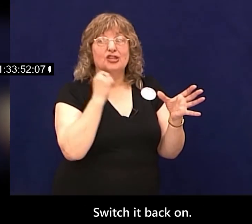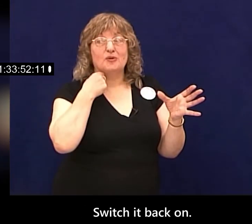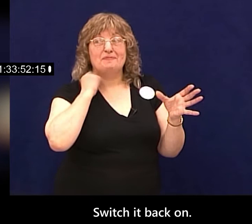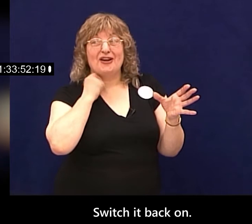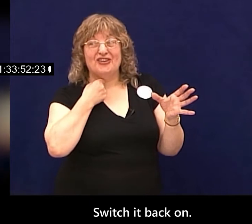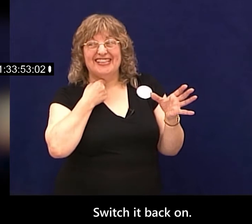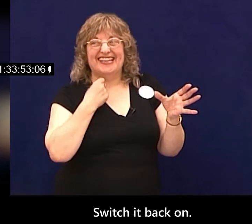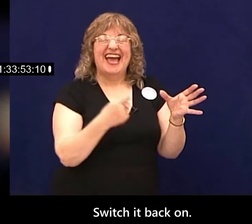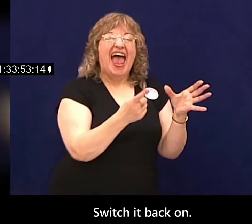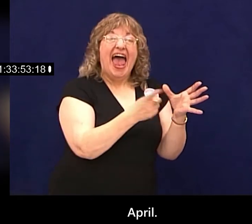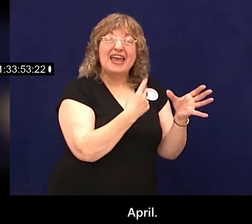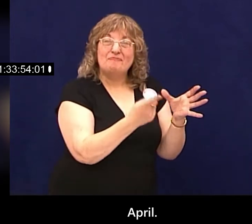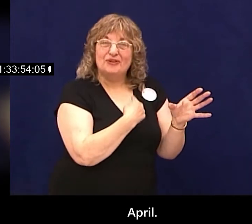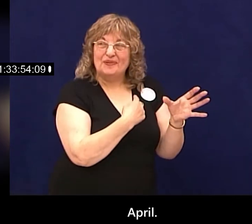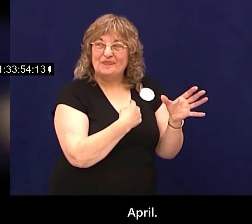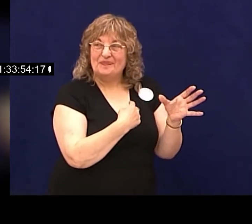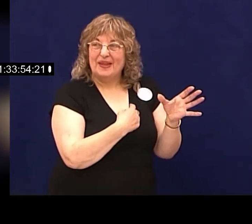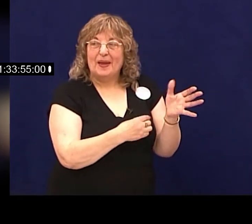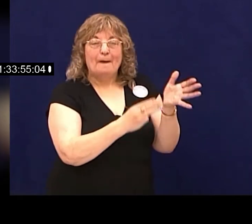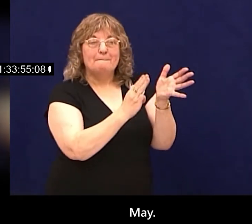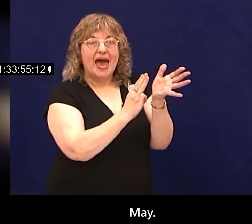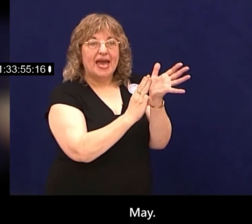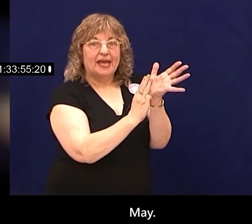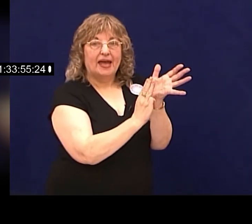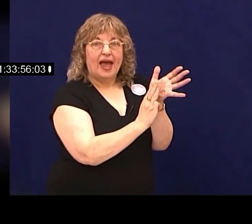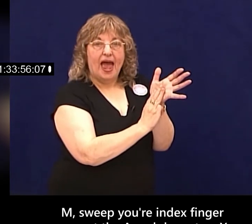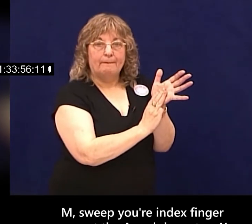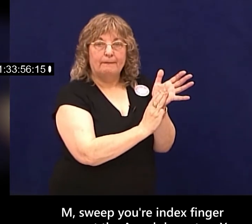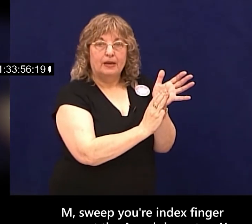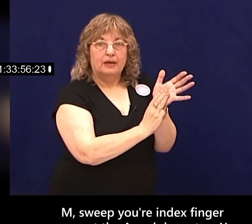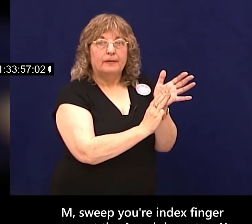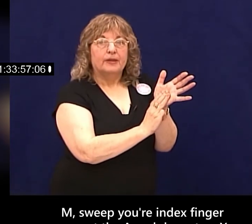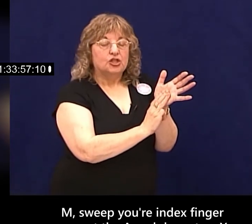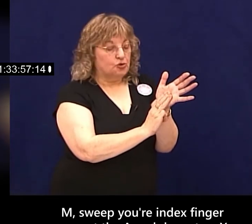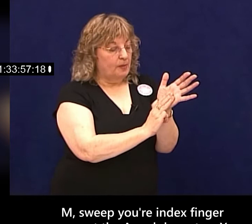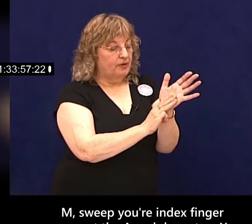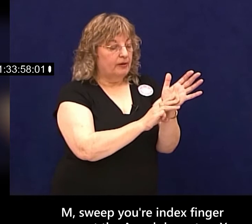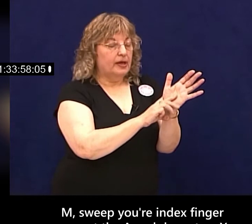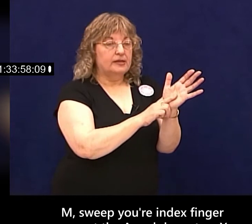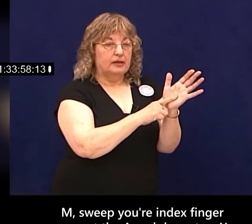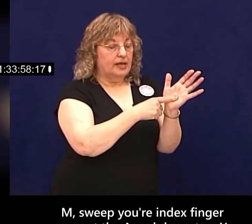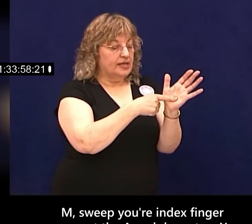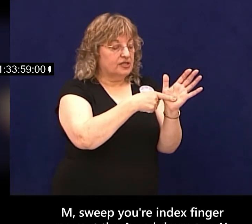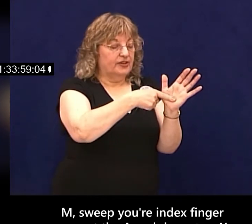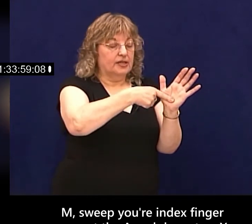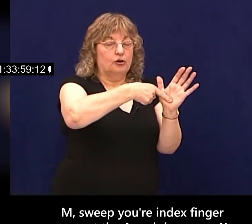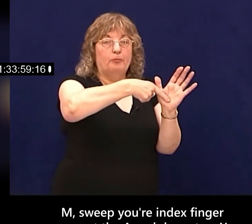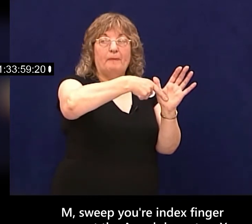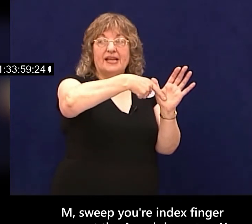switch it back on. April. May. M. Sweep your index finger up past